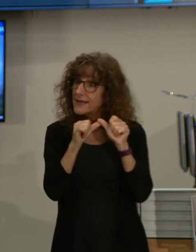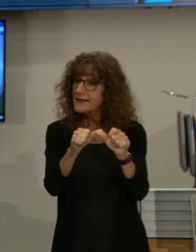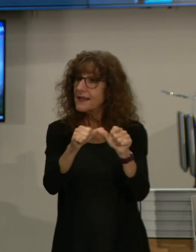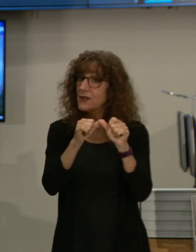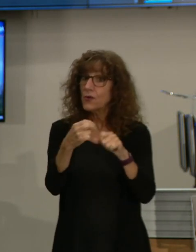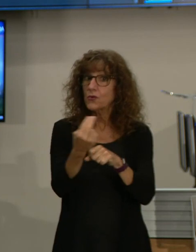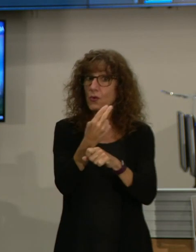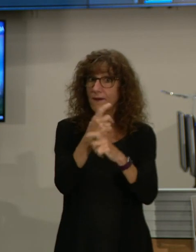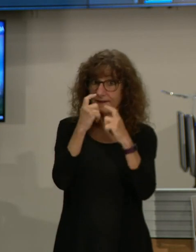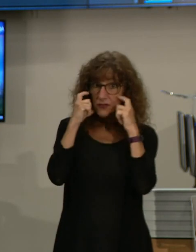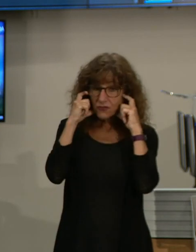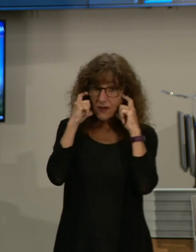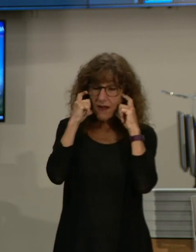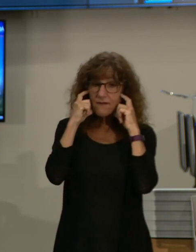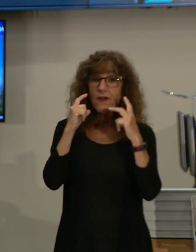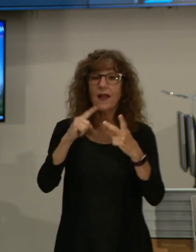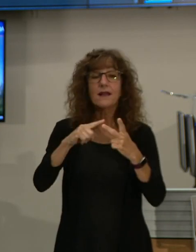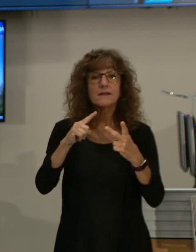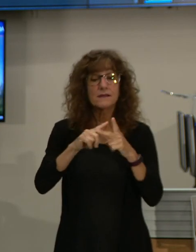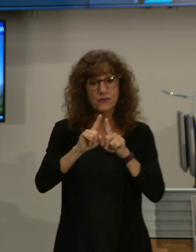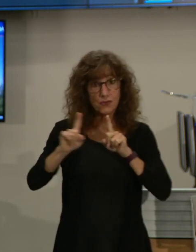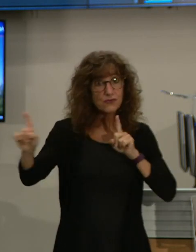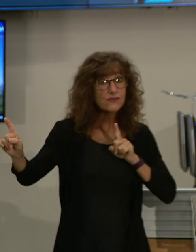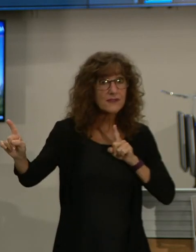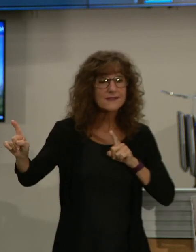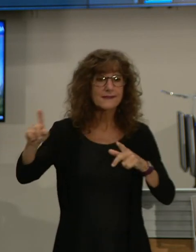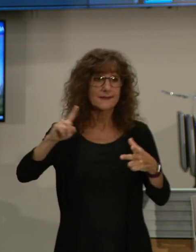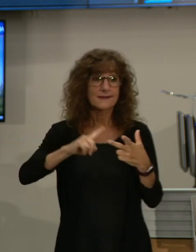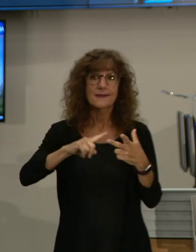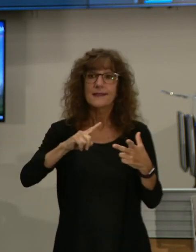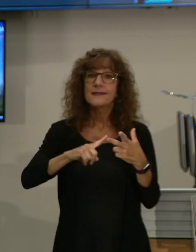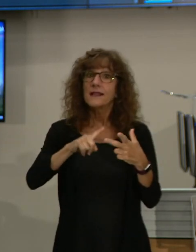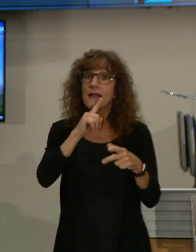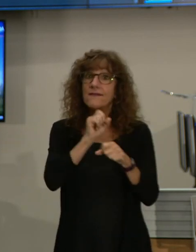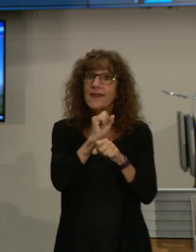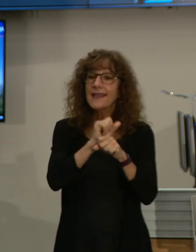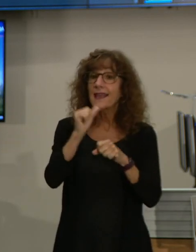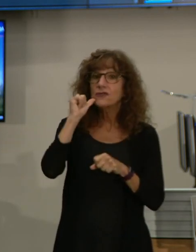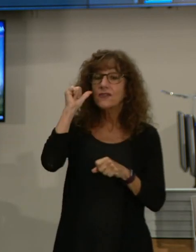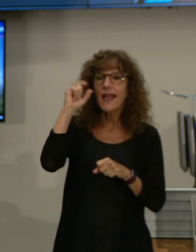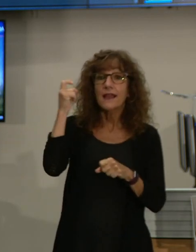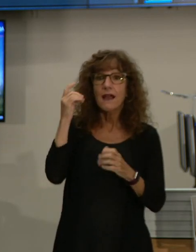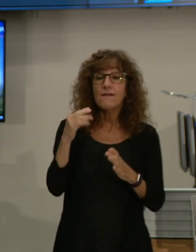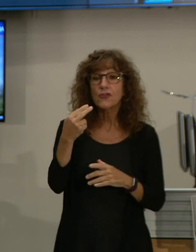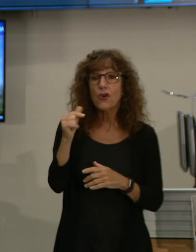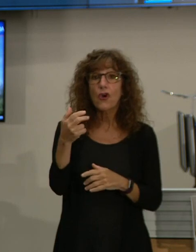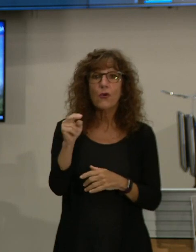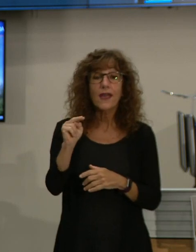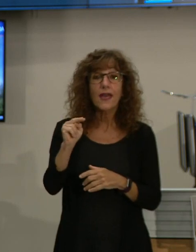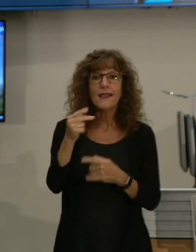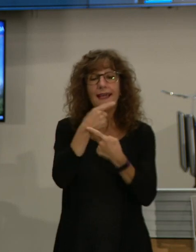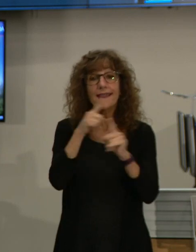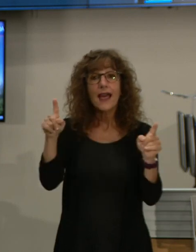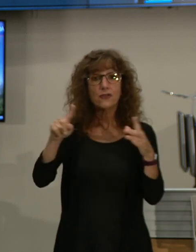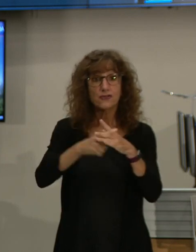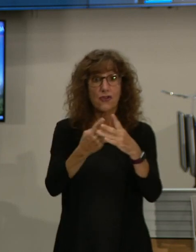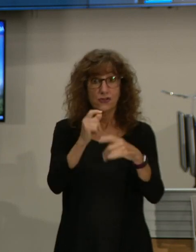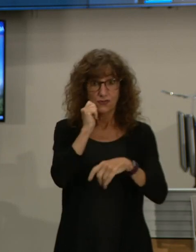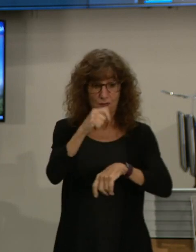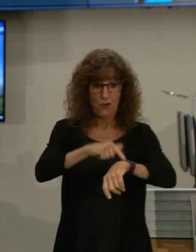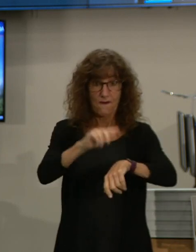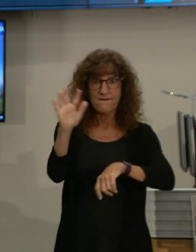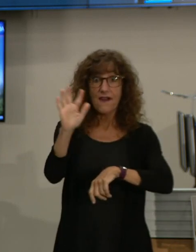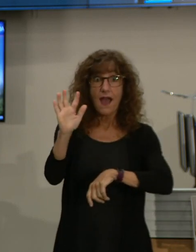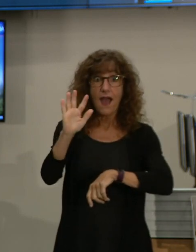to wear those facial coverings, that you practice social distancing. And in fact, yesterday, Governor Hogan announced that starting at 5 p.m.